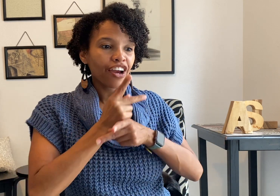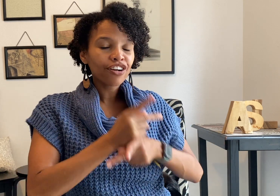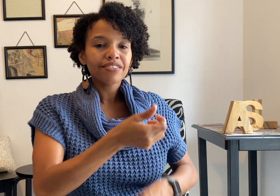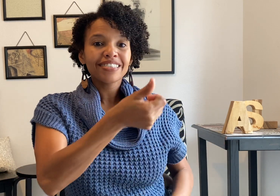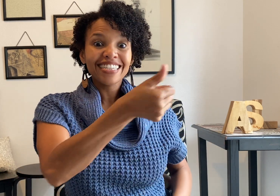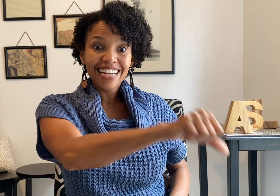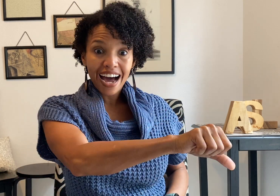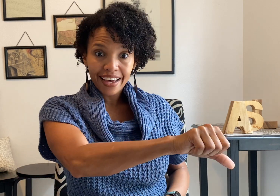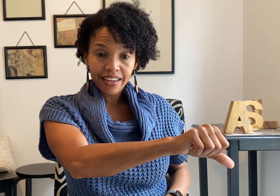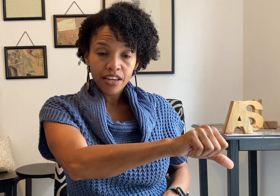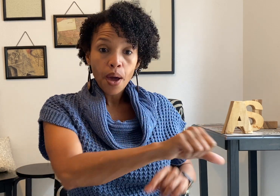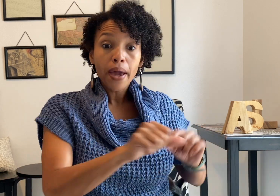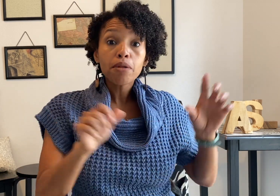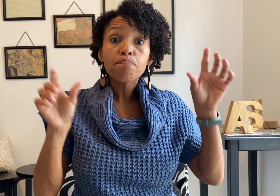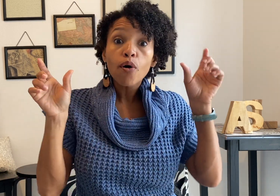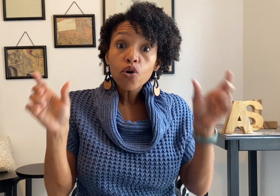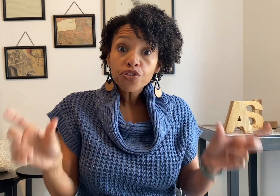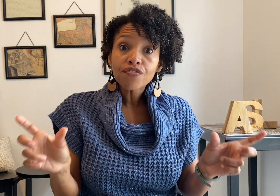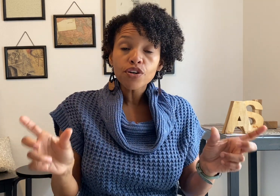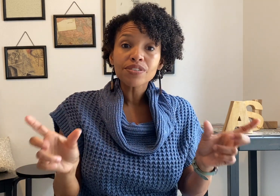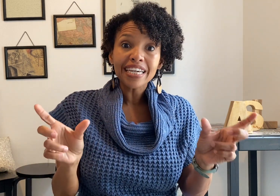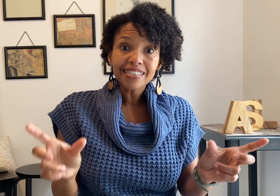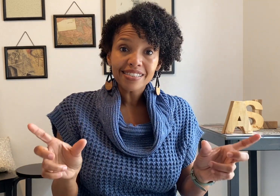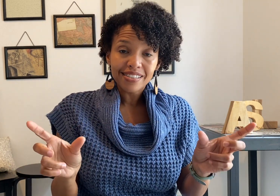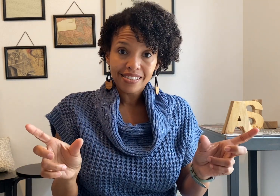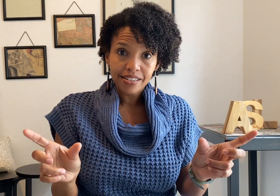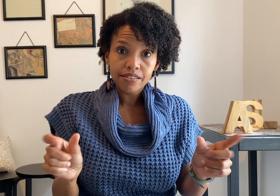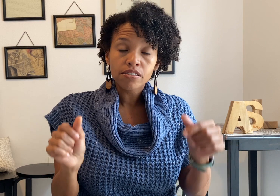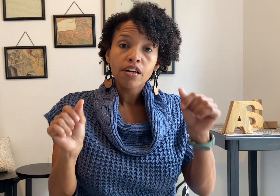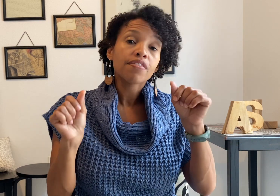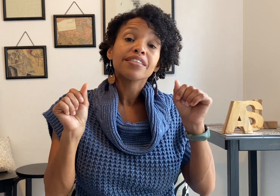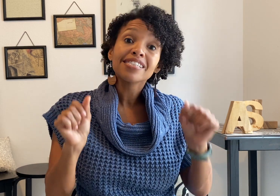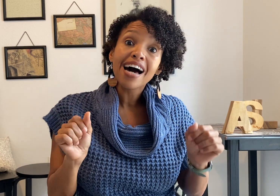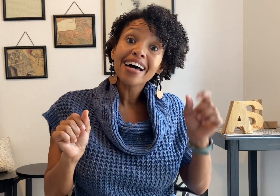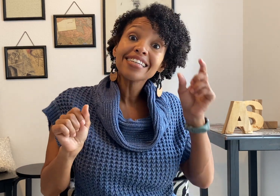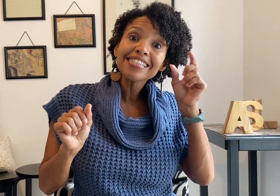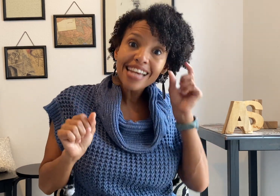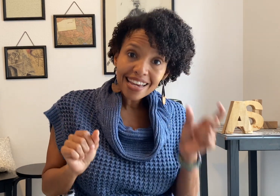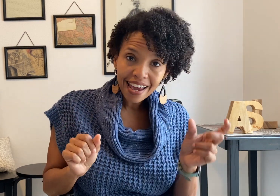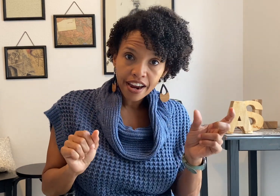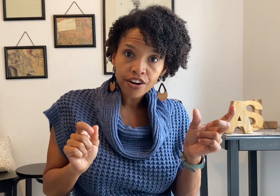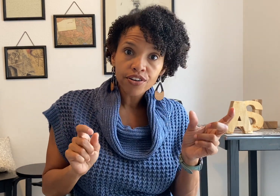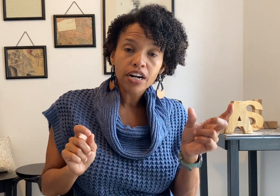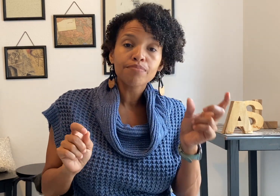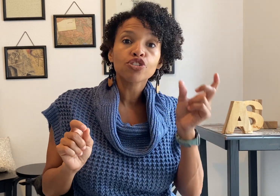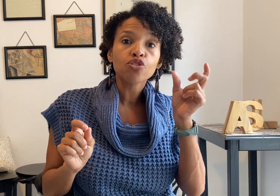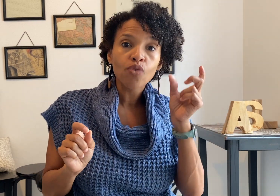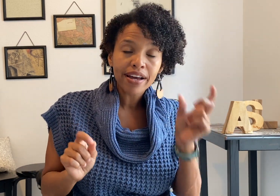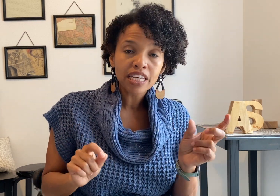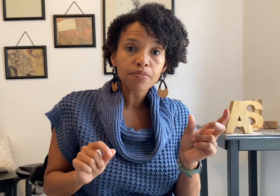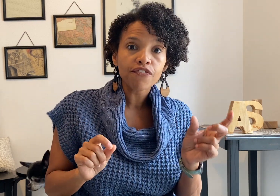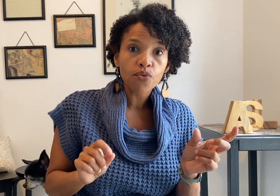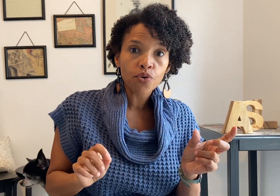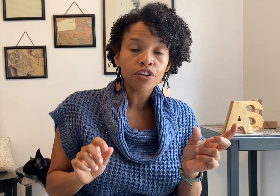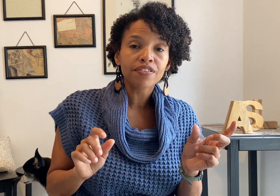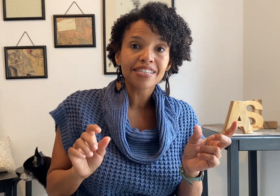daycare deny, in both of those instances, the sign daycare comes directly before the